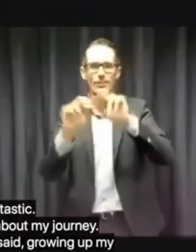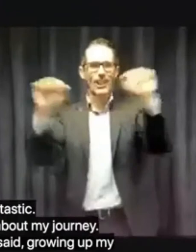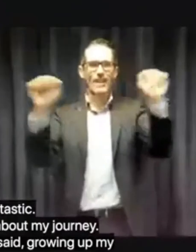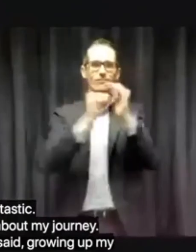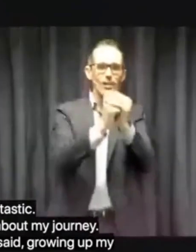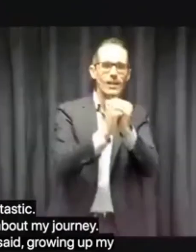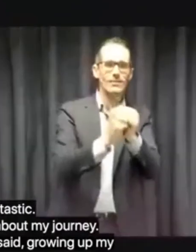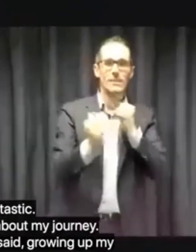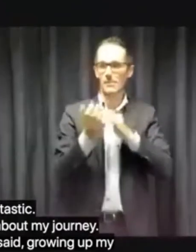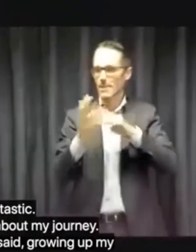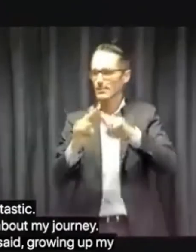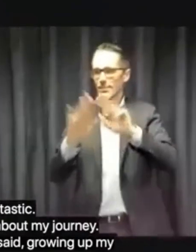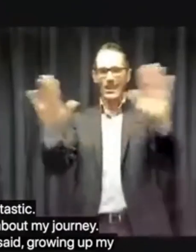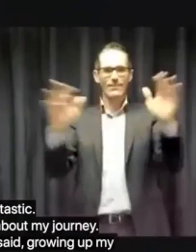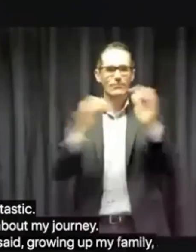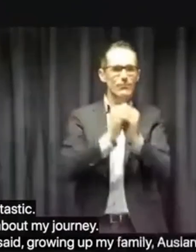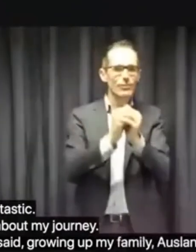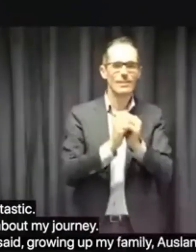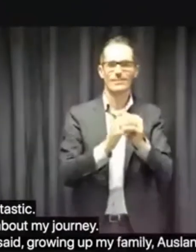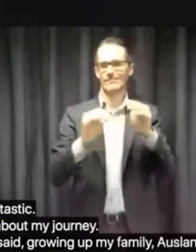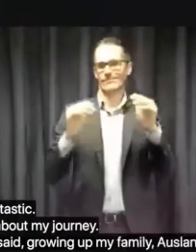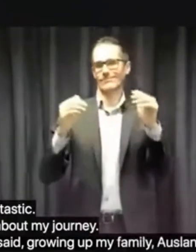preference.